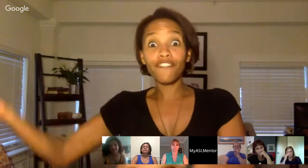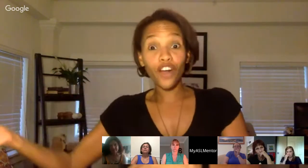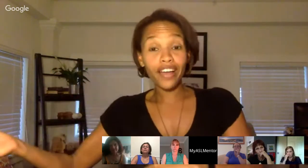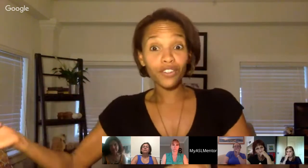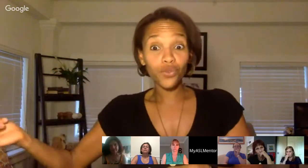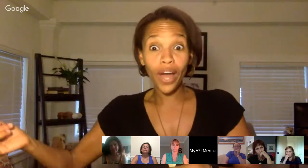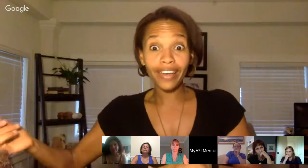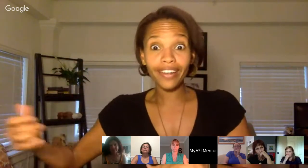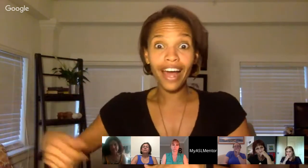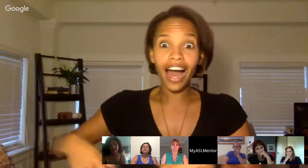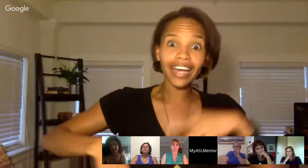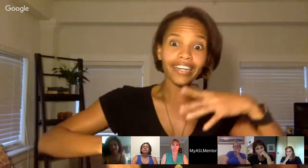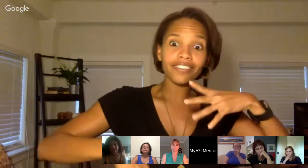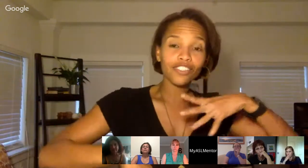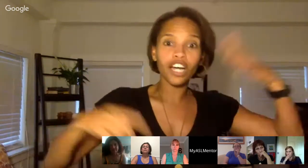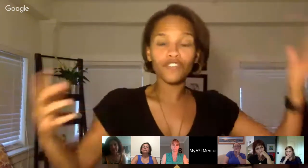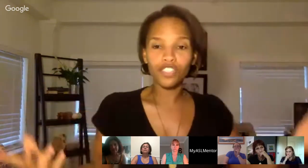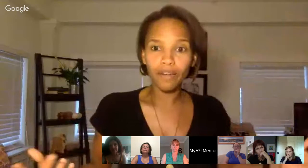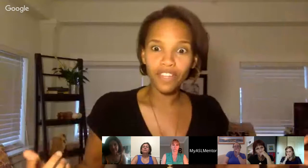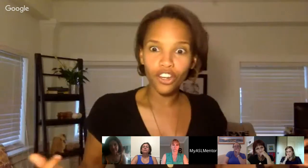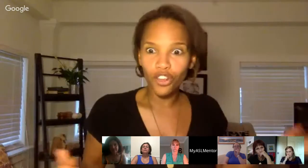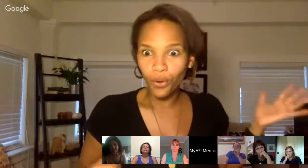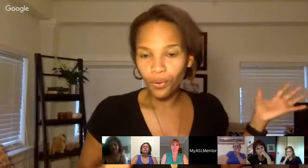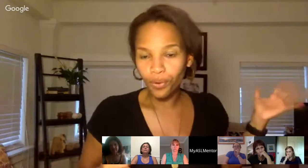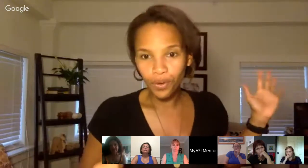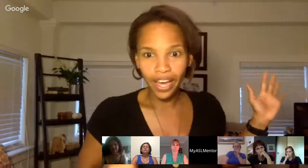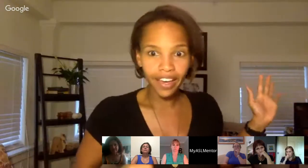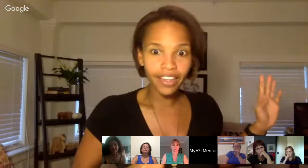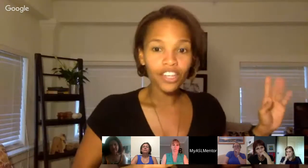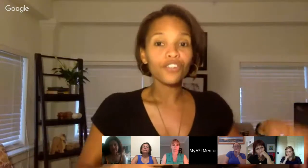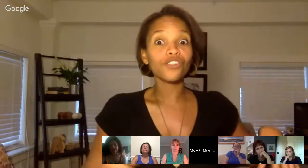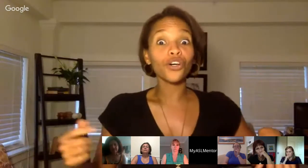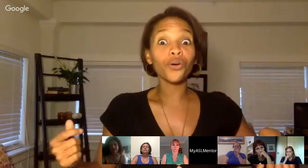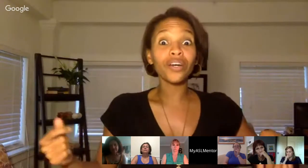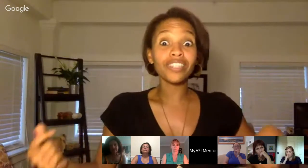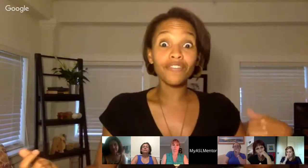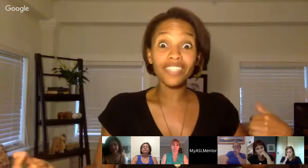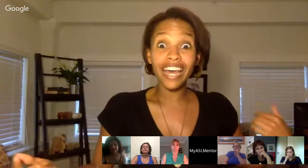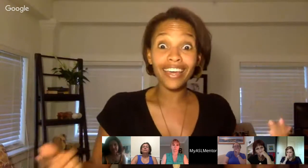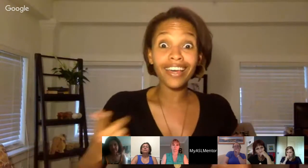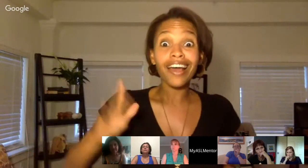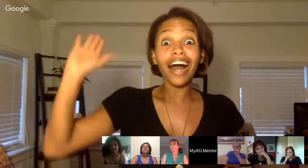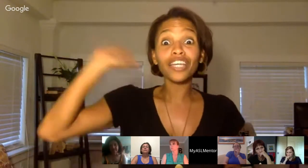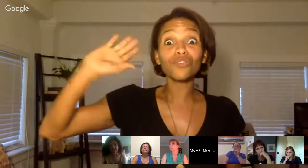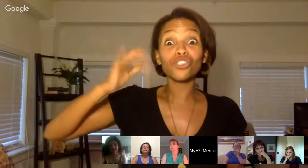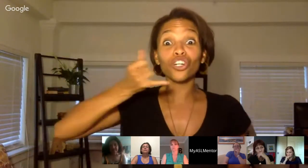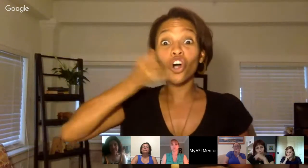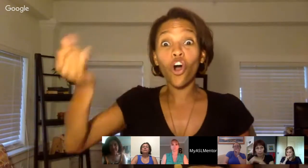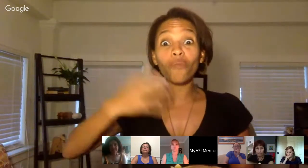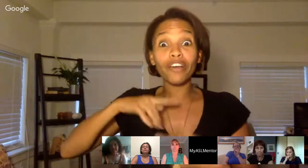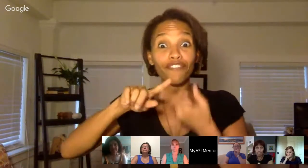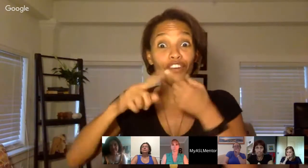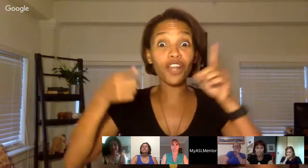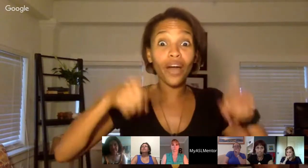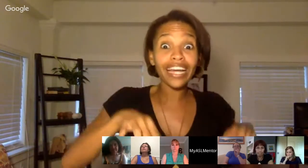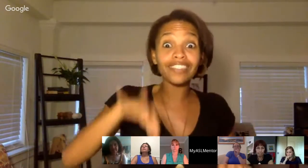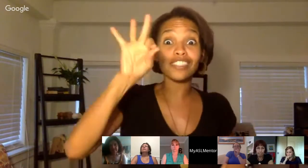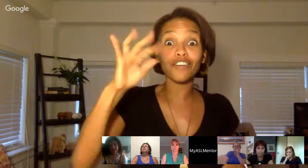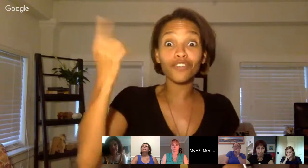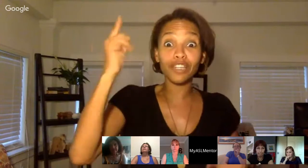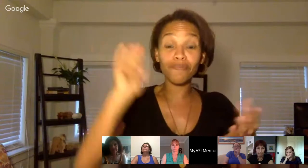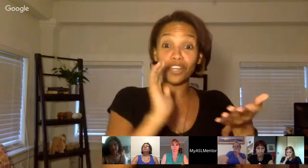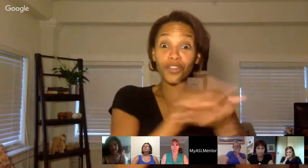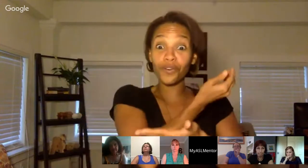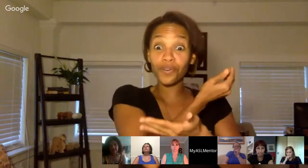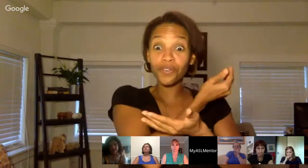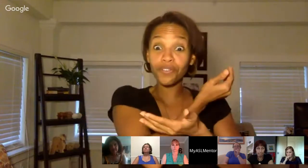call my friend when I discovered something new, okay? So instead of saying, I used to call my friend when I